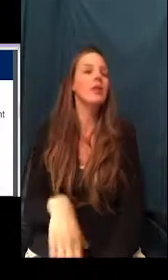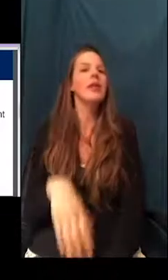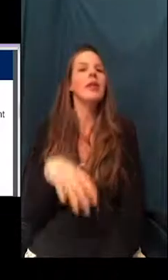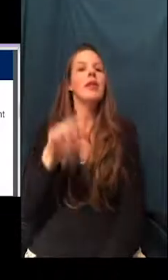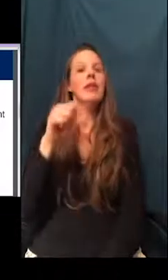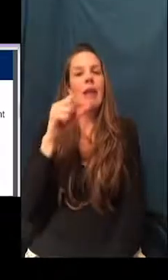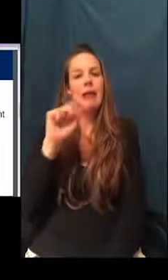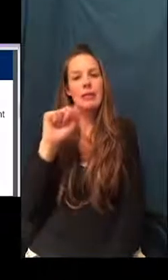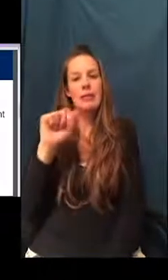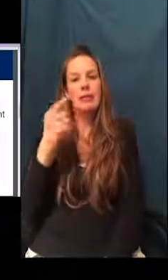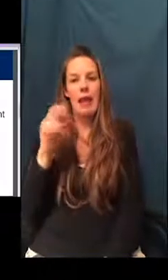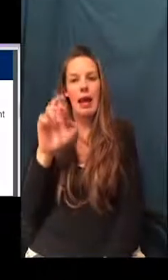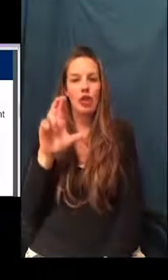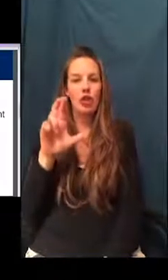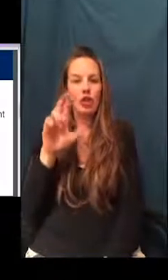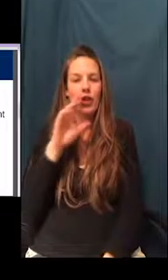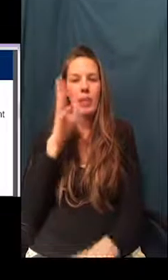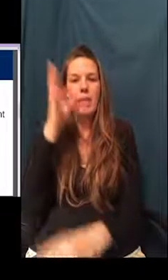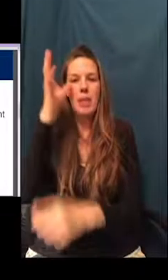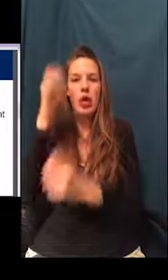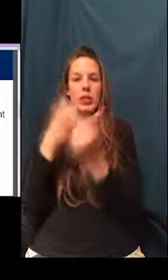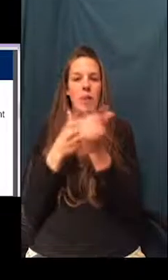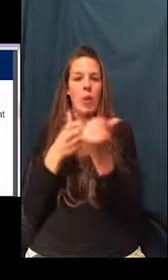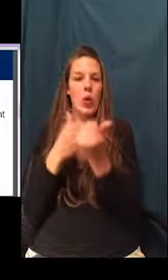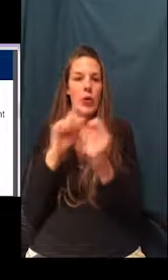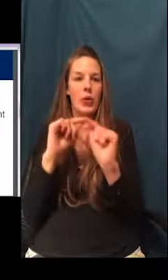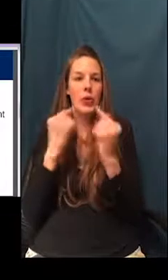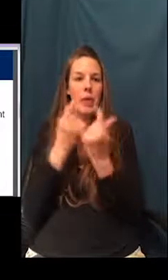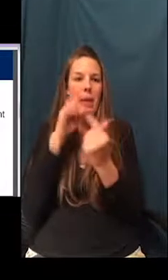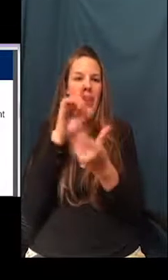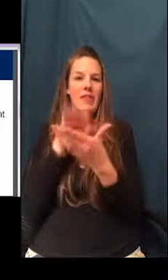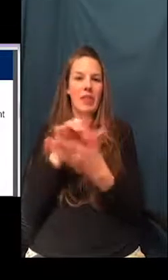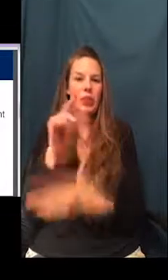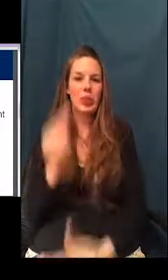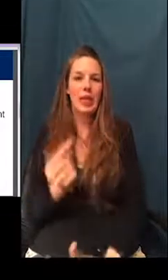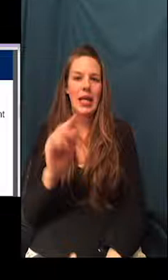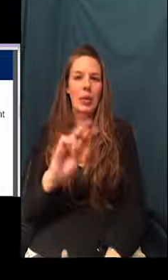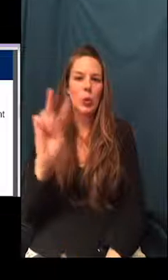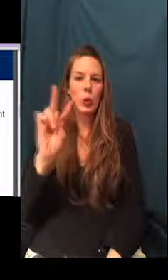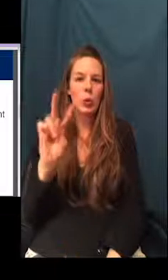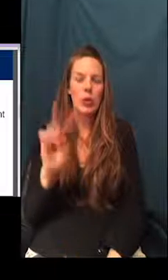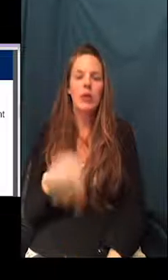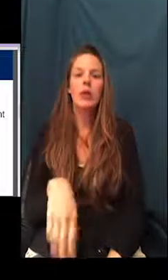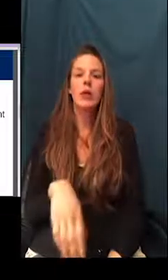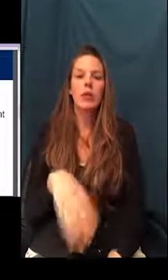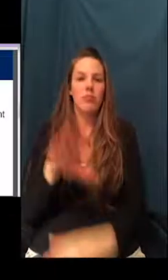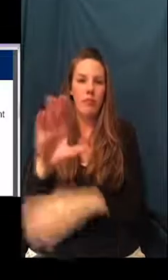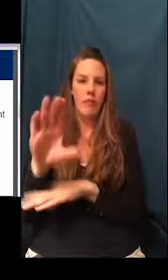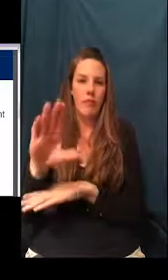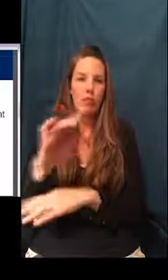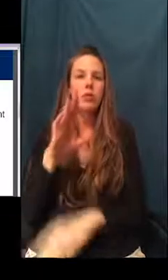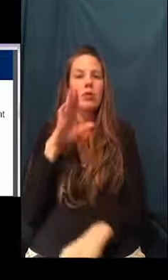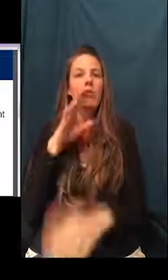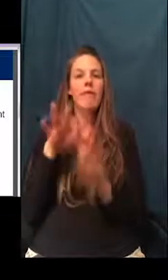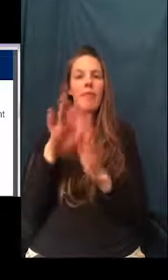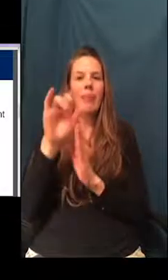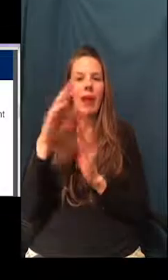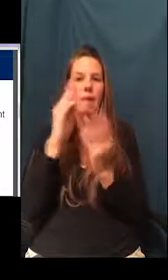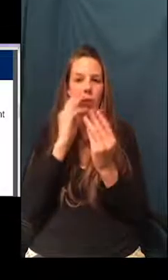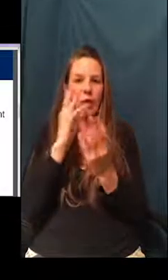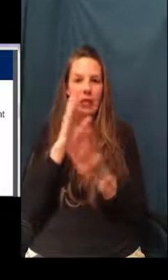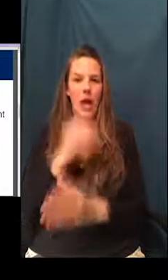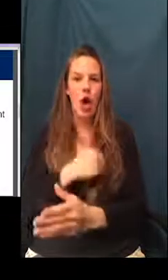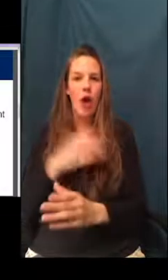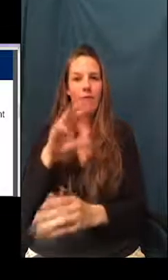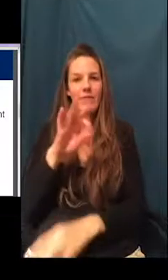Yeah, it was the Tanager, the parent support group. So I believe it's actually Tuesdays at 2 p.m. You can find all of that information